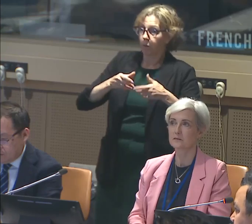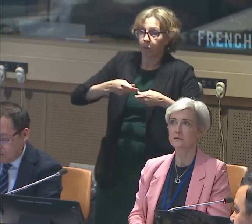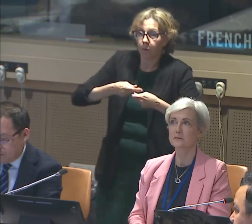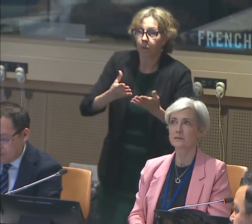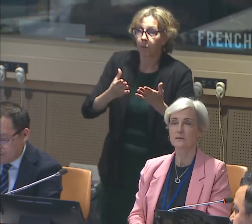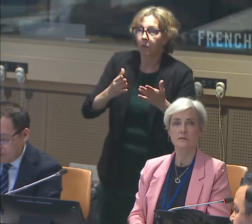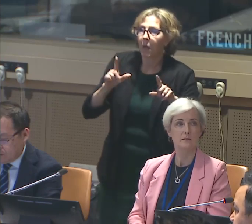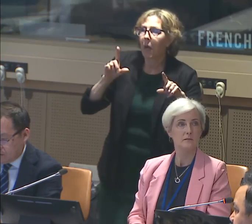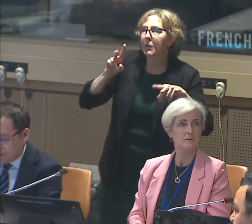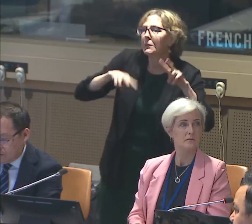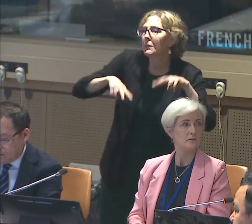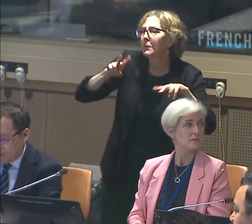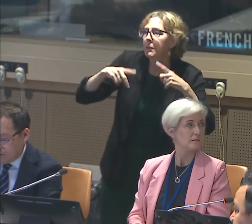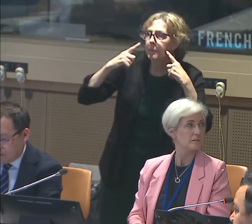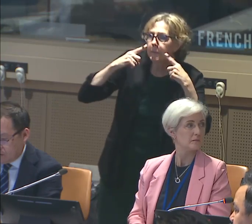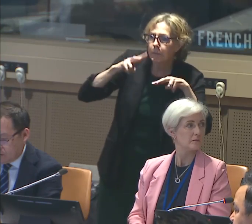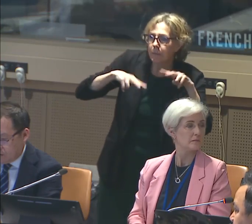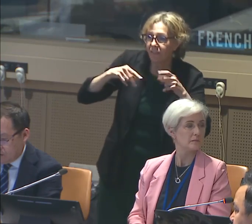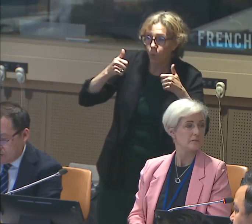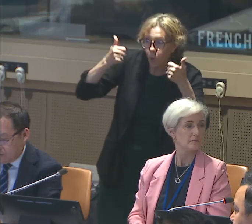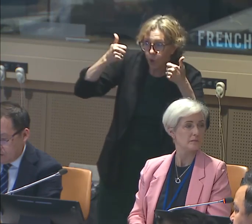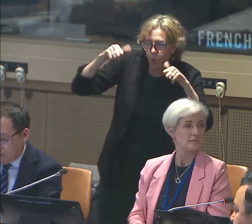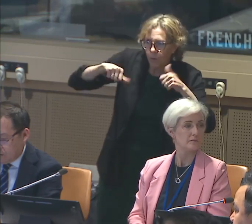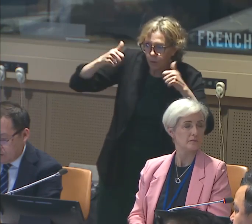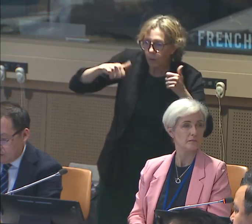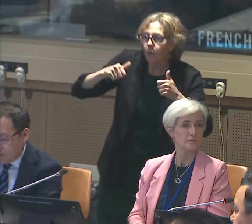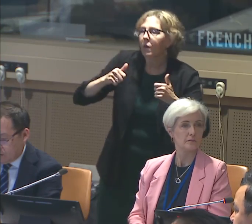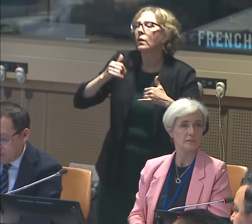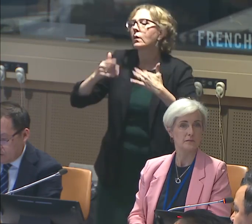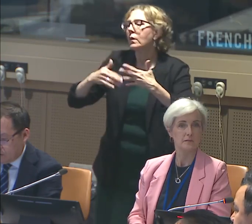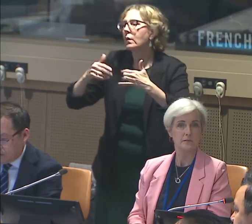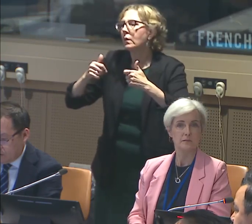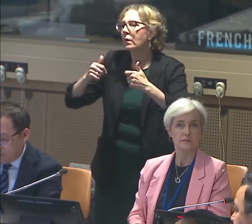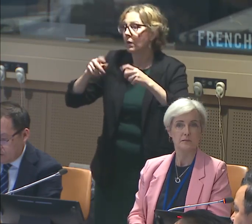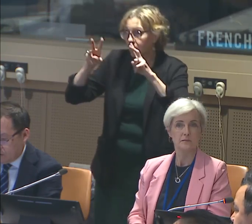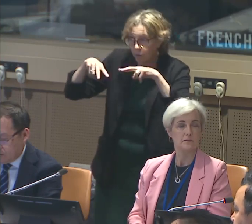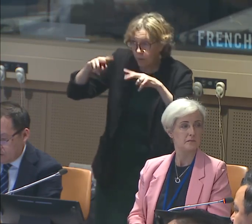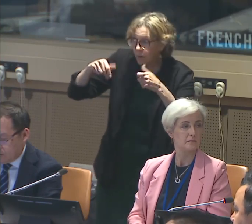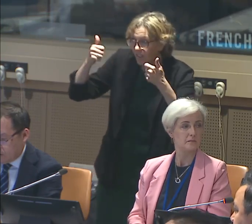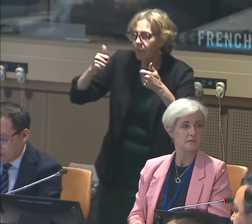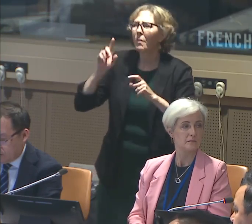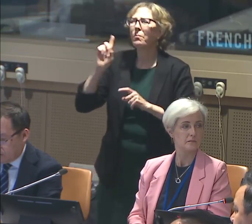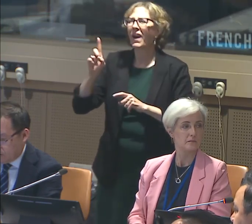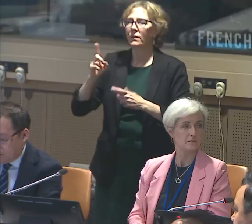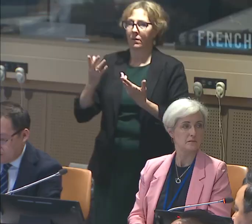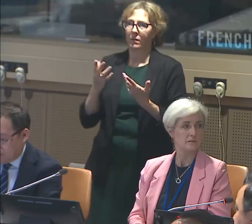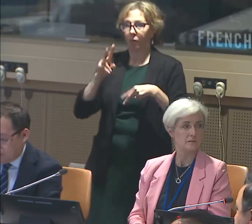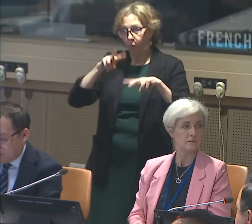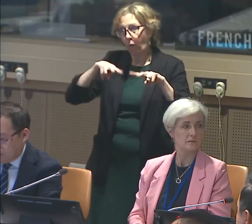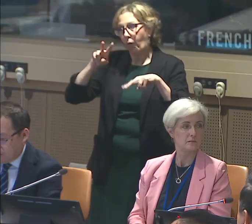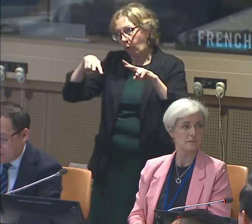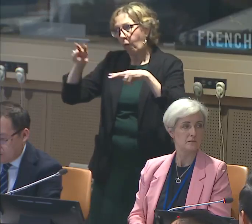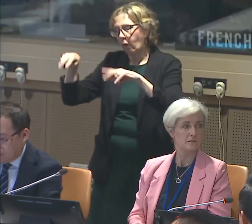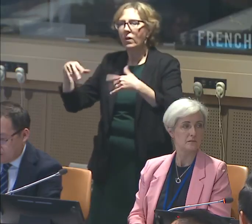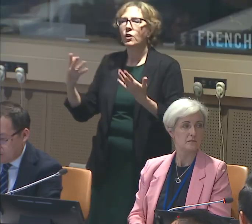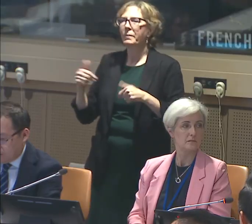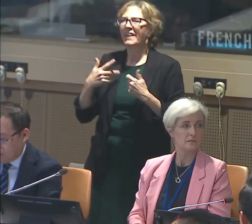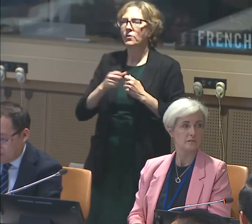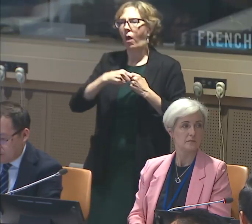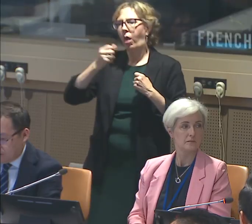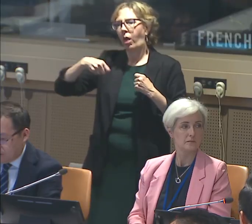insist. This process takes time. Armenia, 7 years. Georgia, 5 years and still not